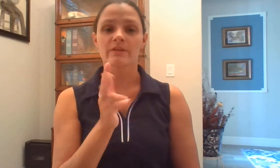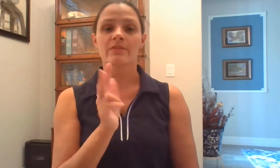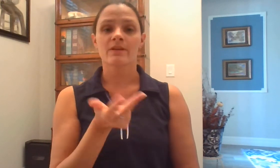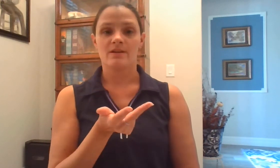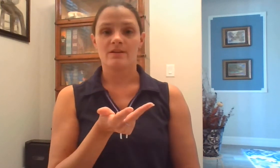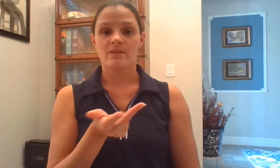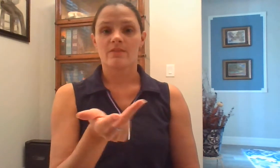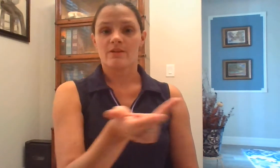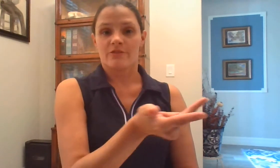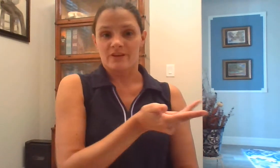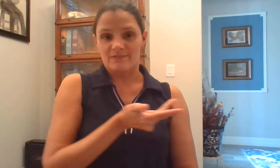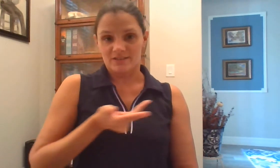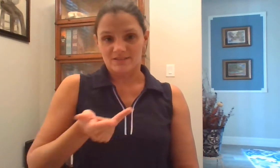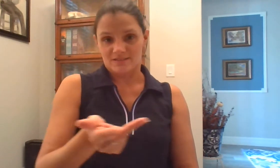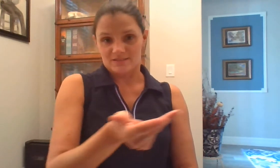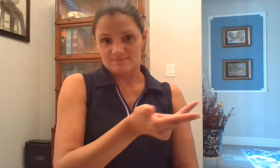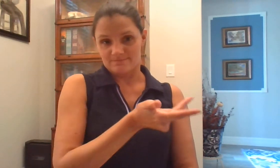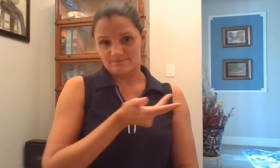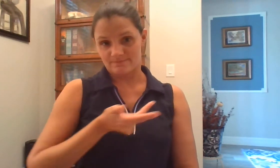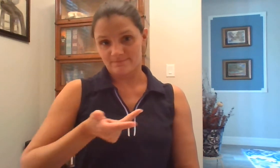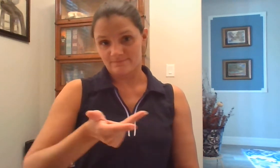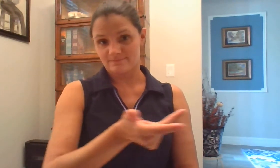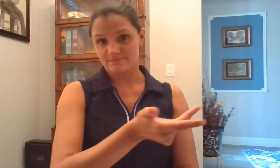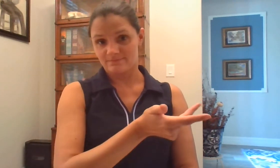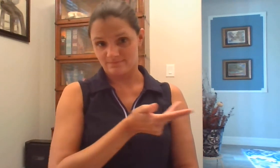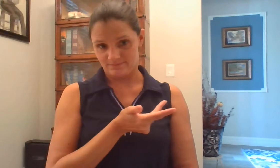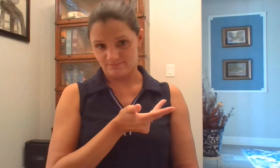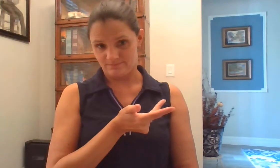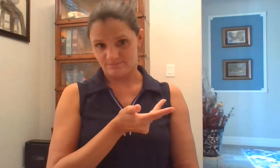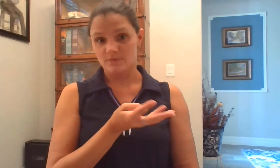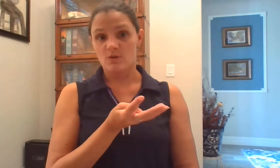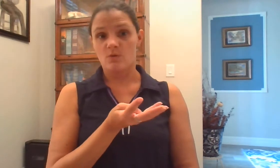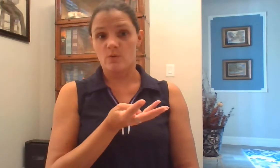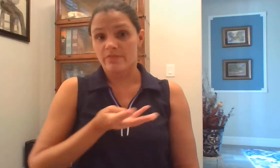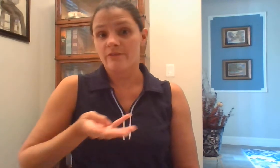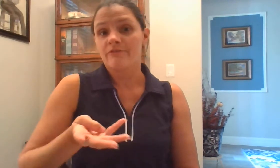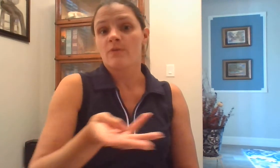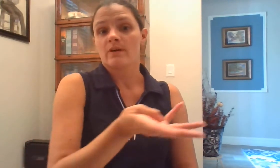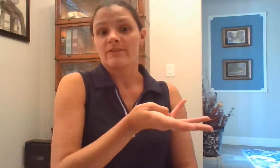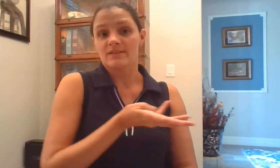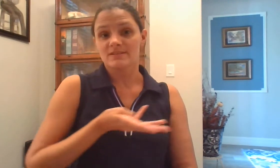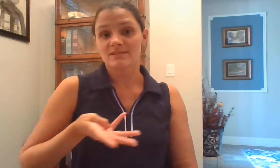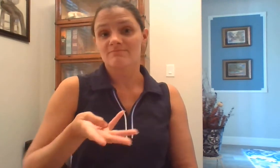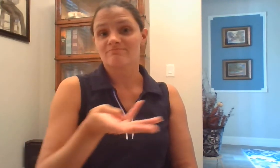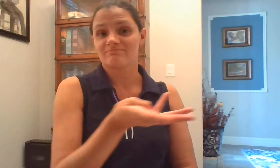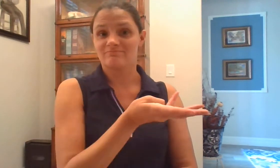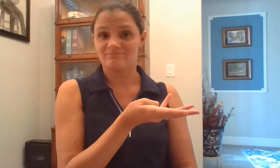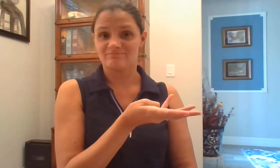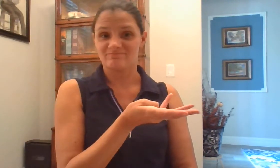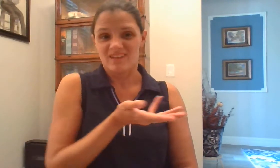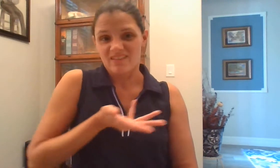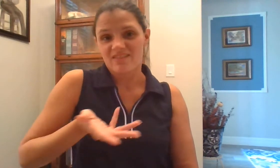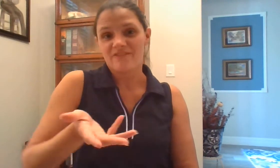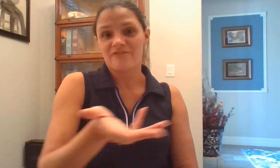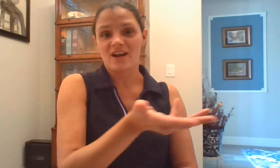the three of us or the four of us the five